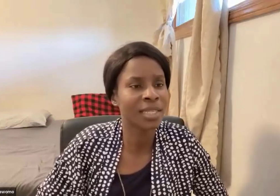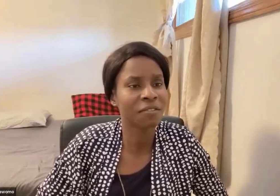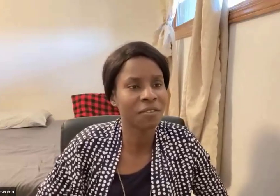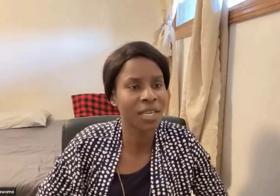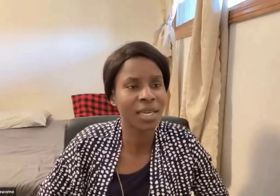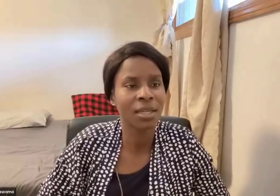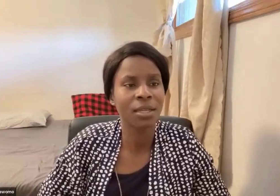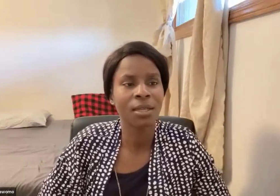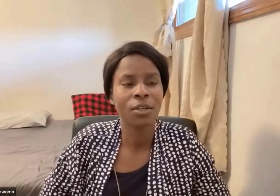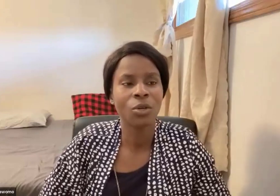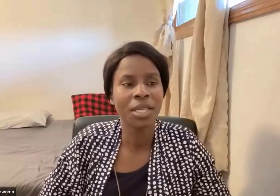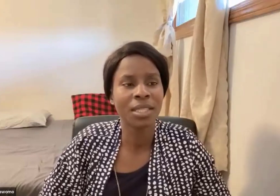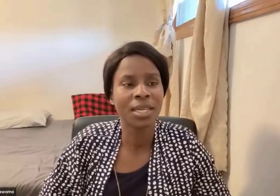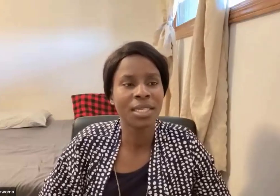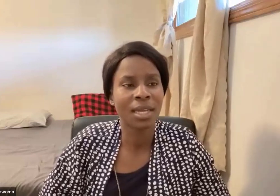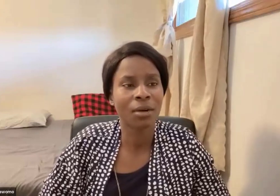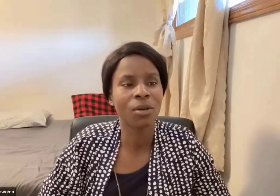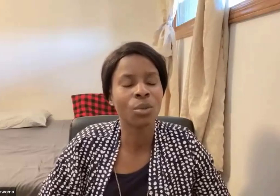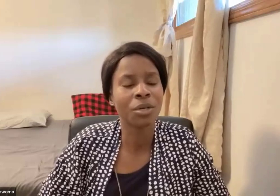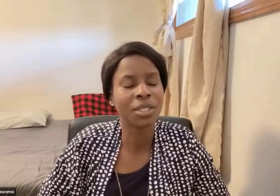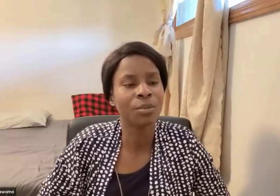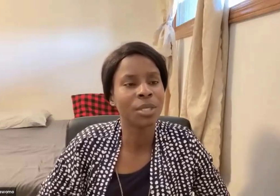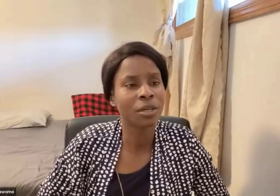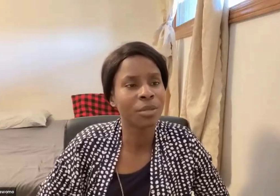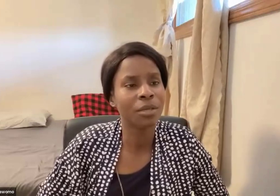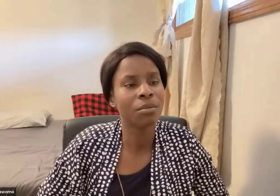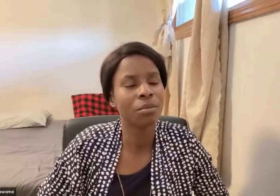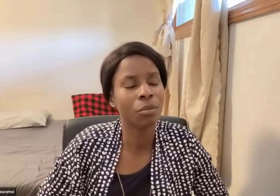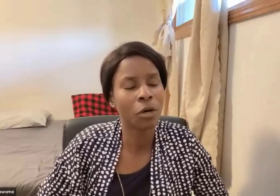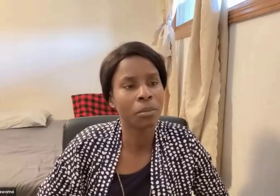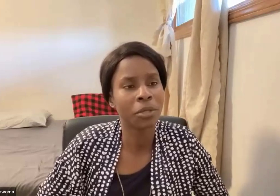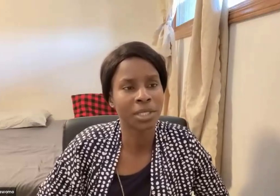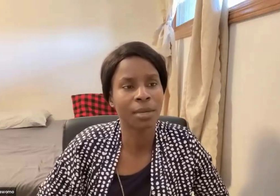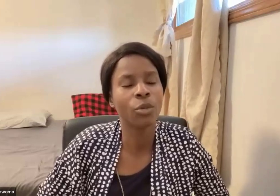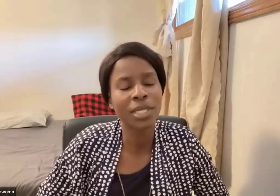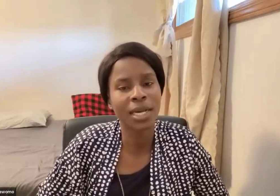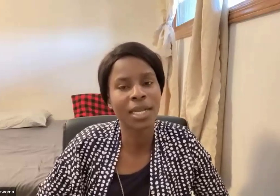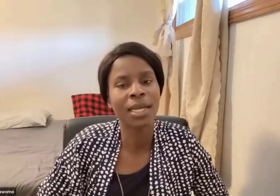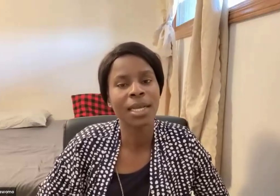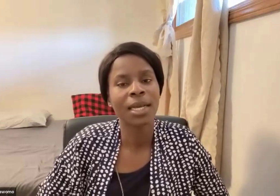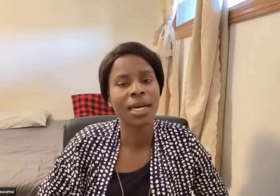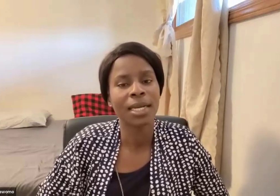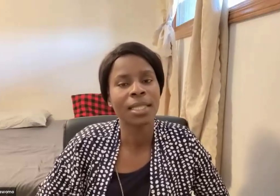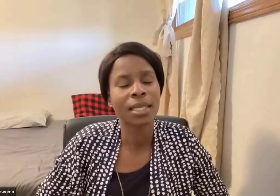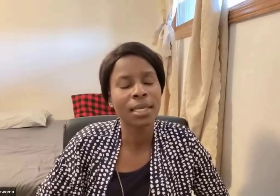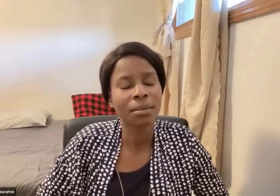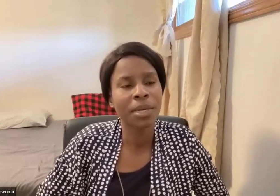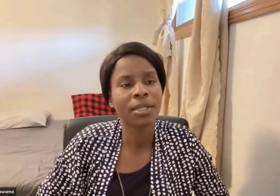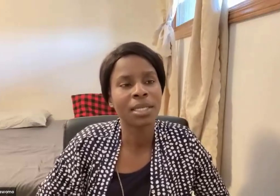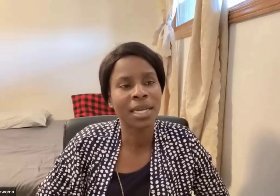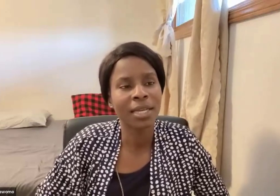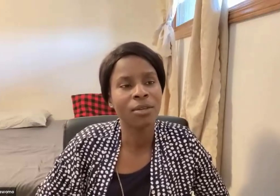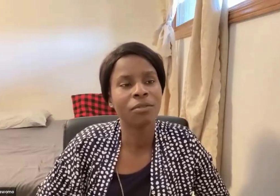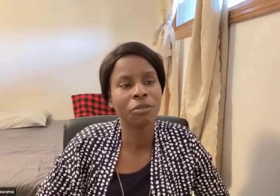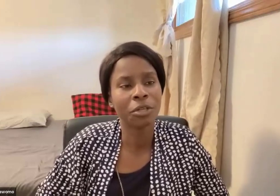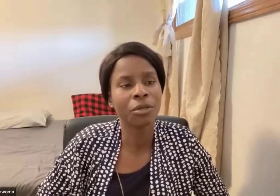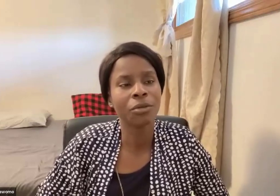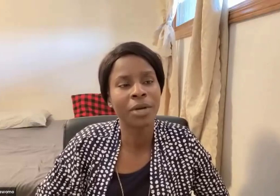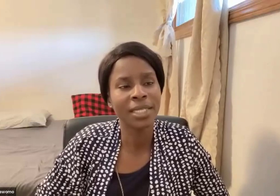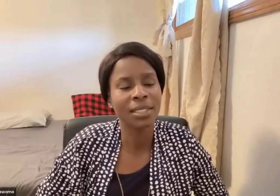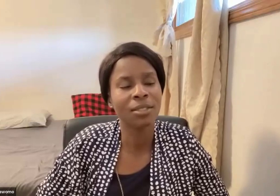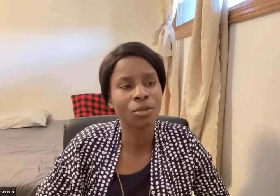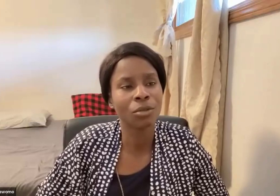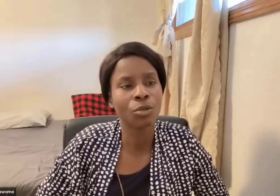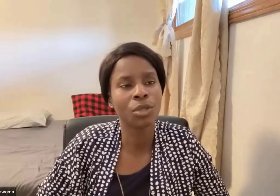embrace that fear, knowing that our world is becoming more multimodal. And I think about the kind of